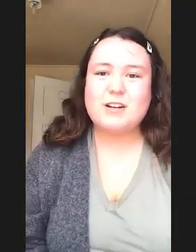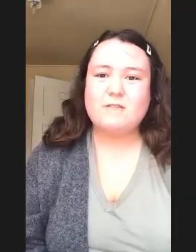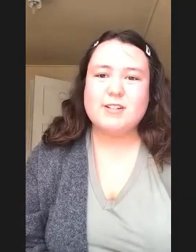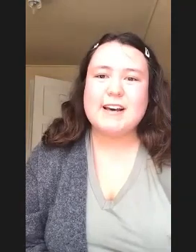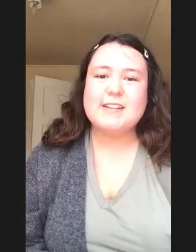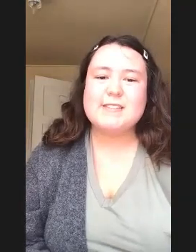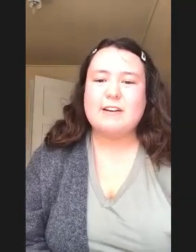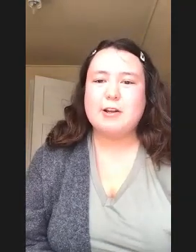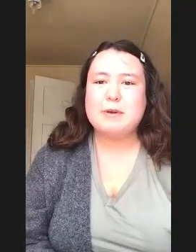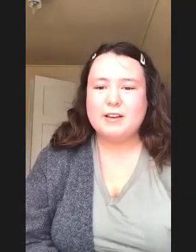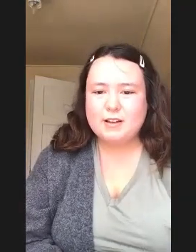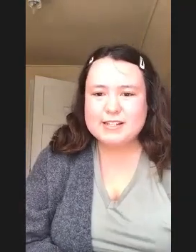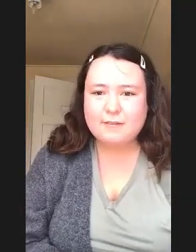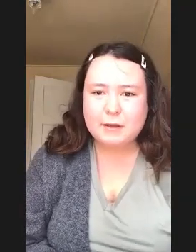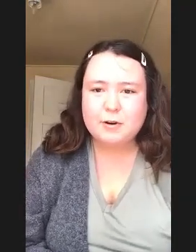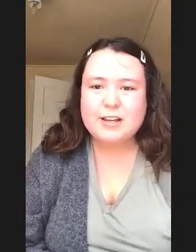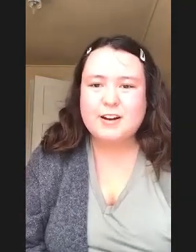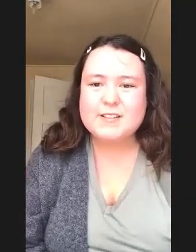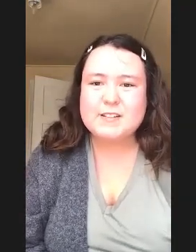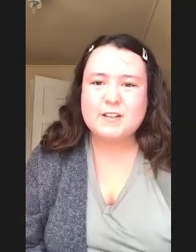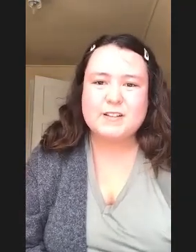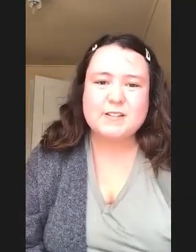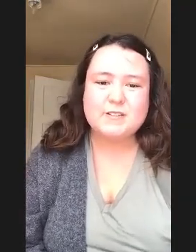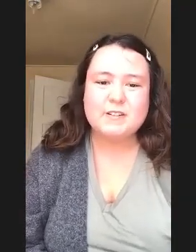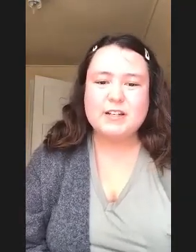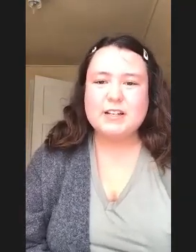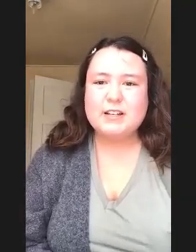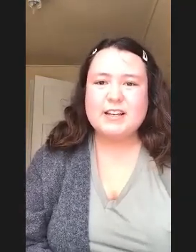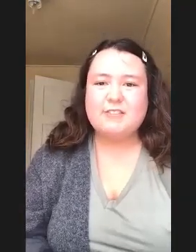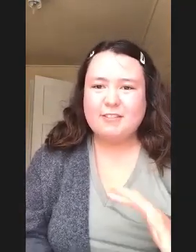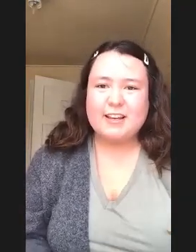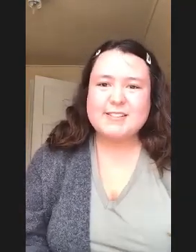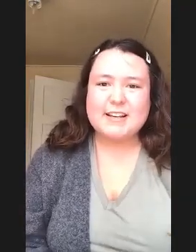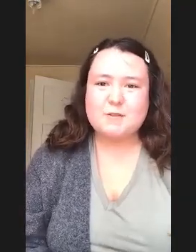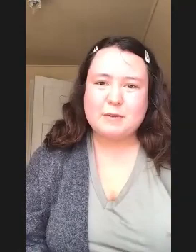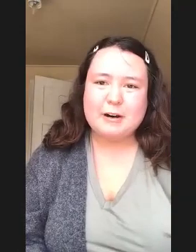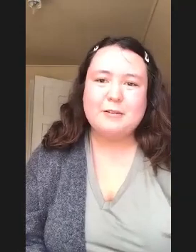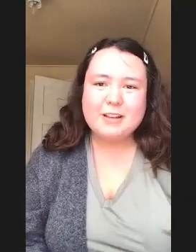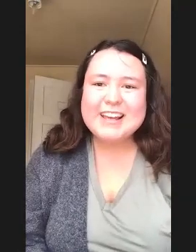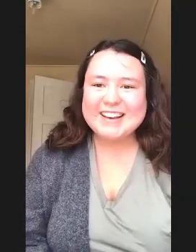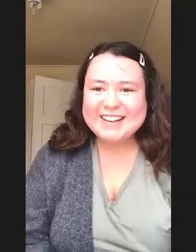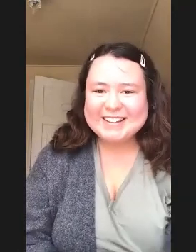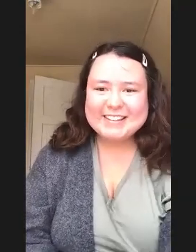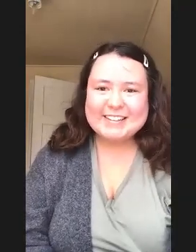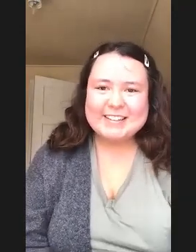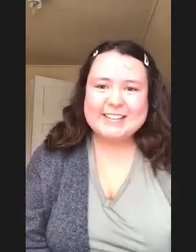for signs, and I would be definitely more curious to look into Inuit related signs with my mom. Yeah.